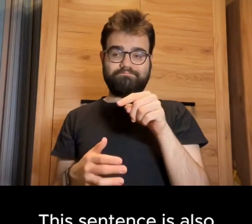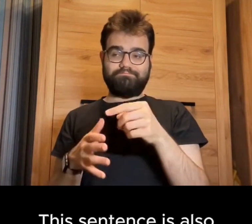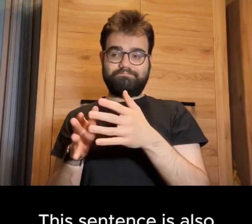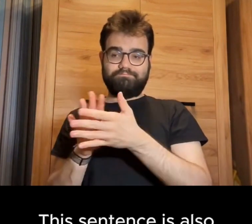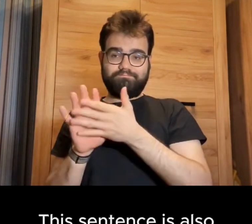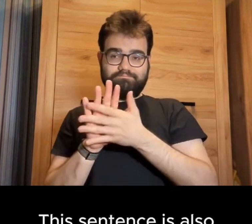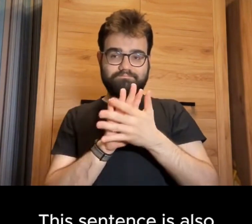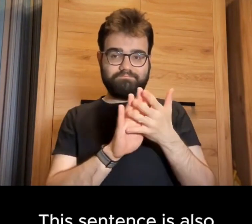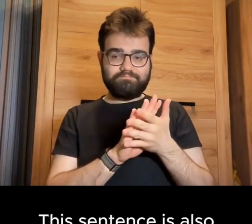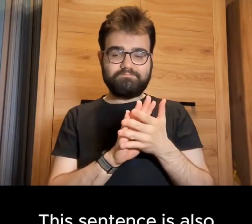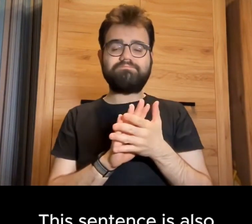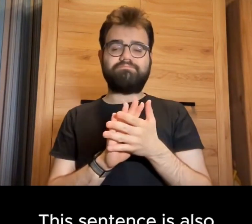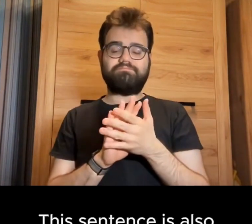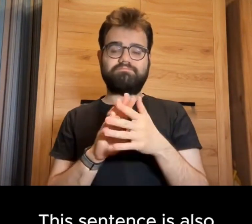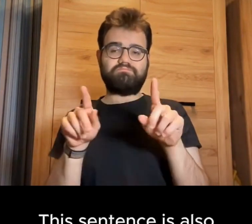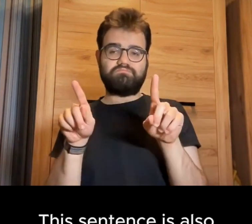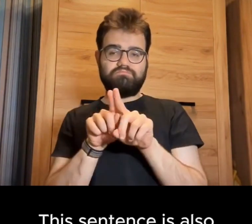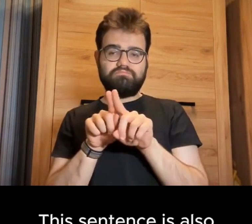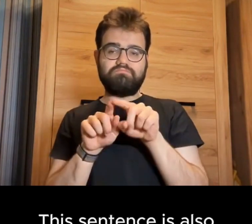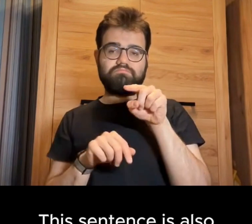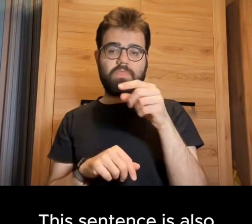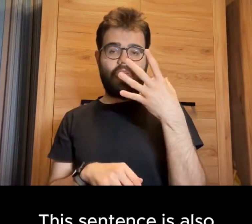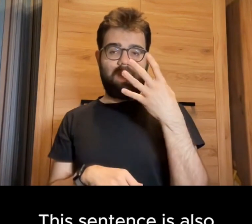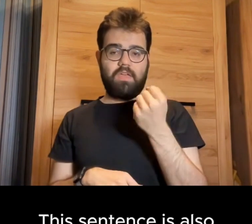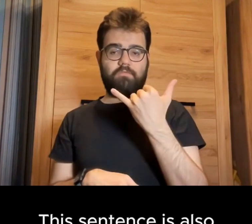And this sentence is also ungrammatical,